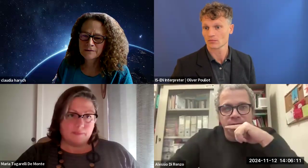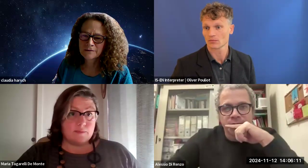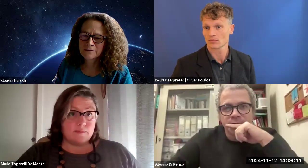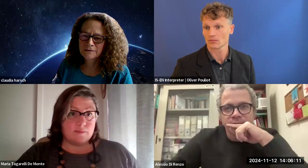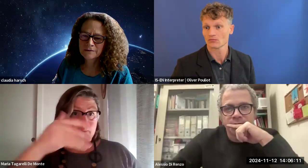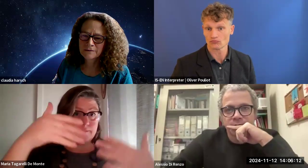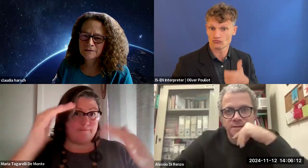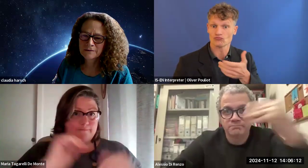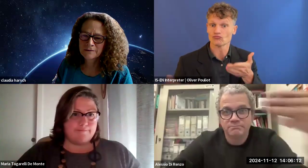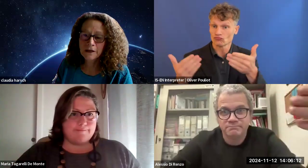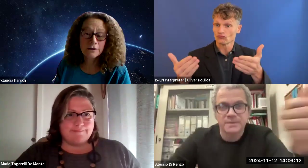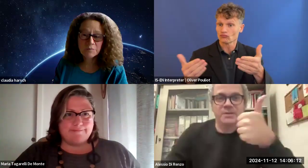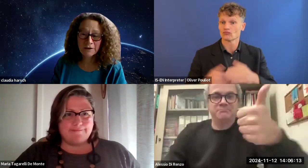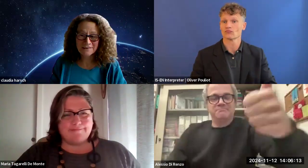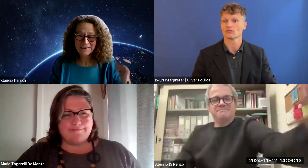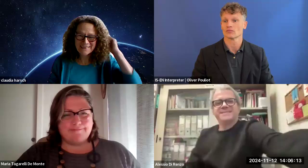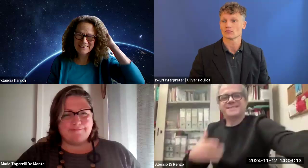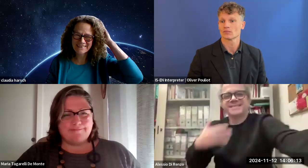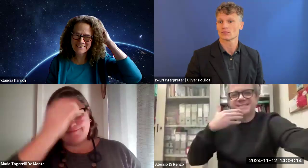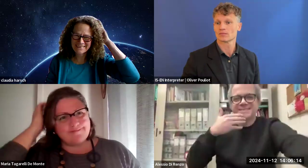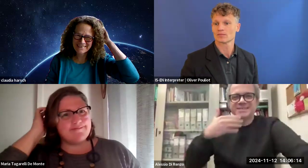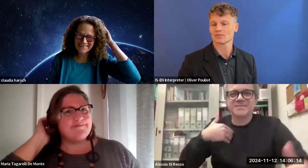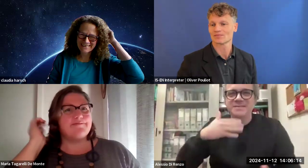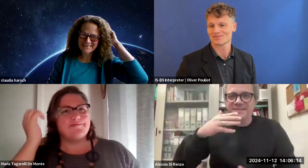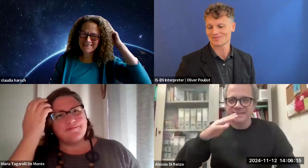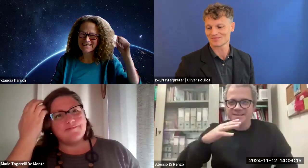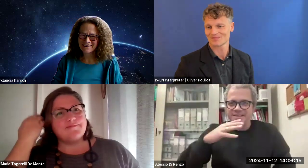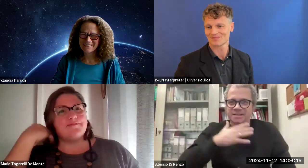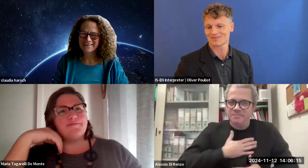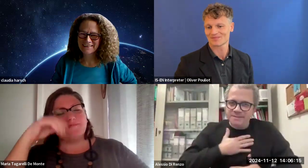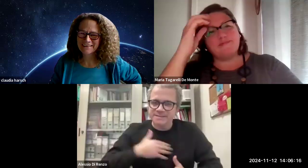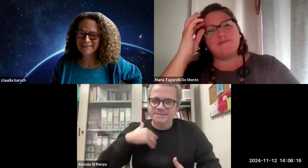Can I go ahead? Yes, please. Okay, great.